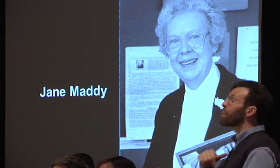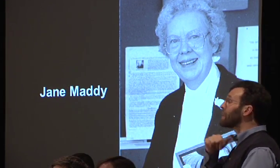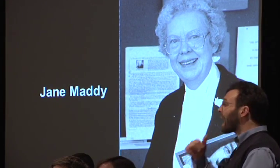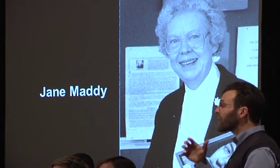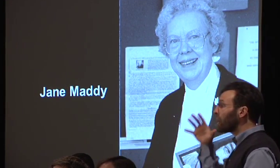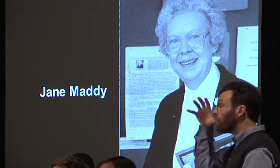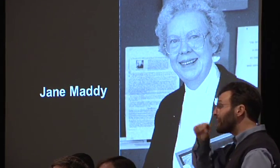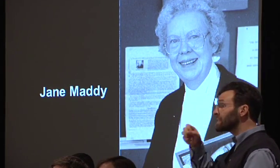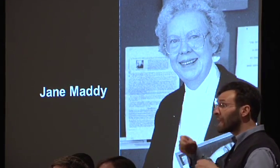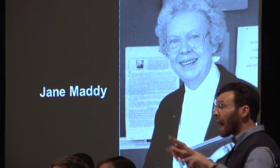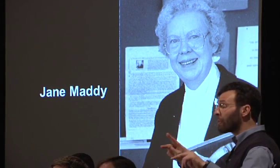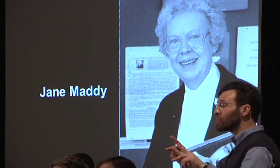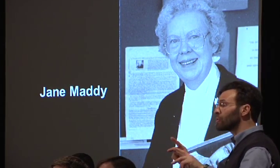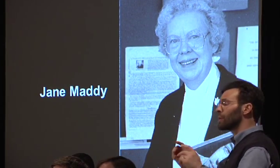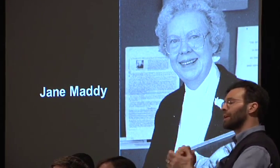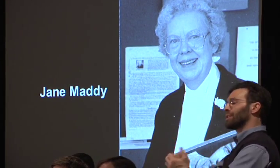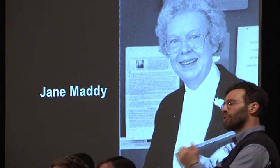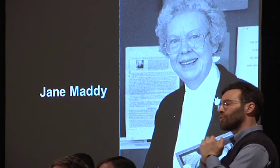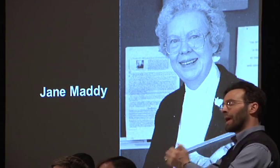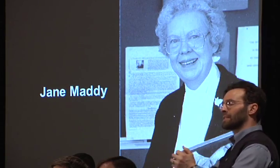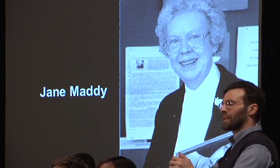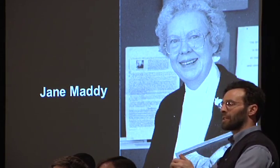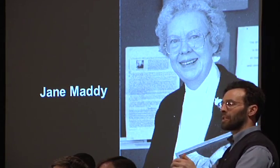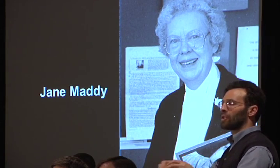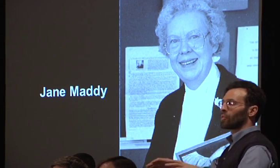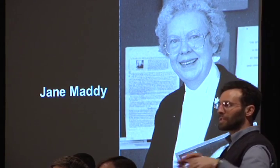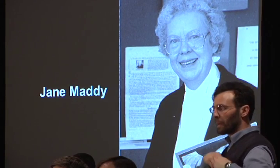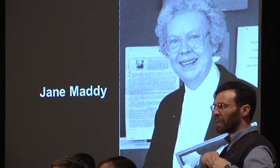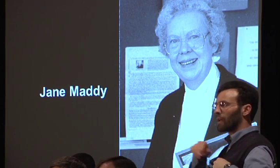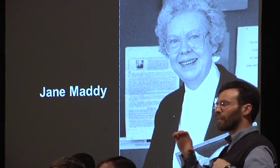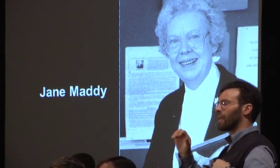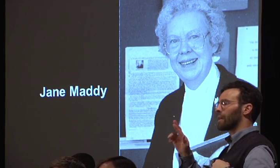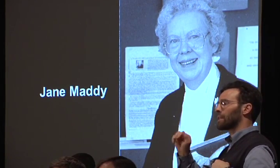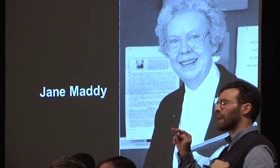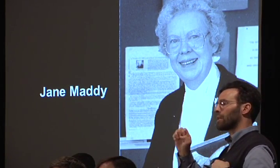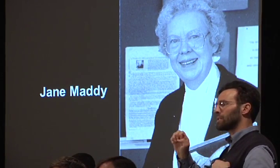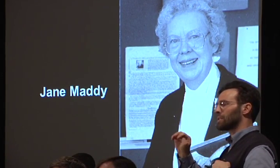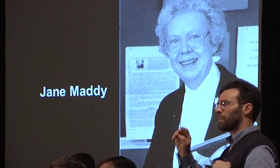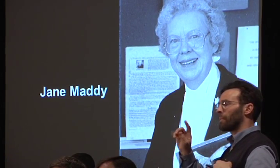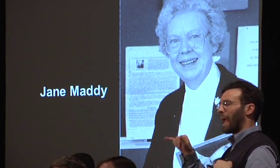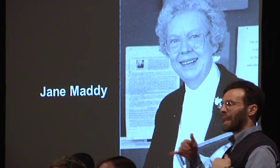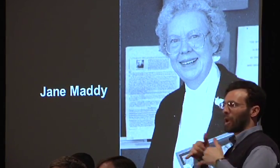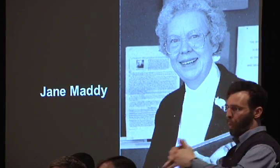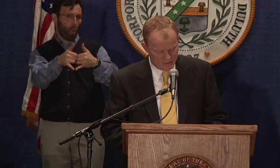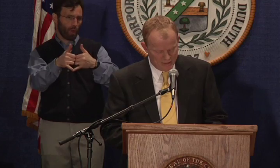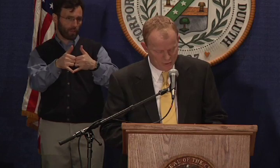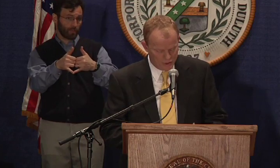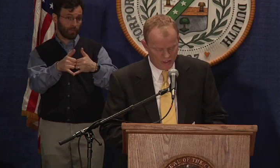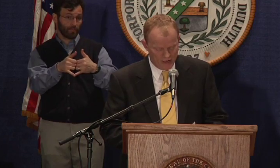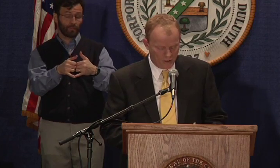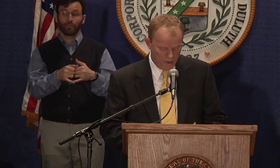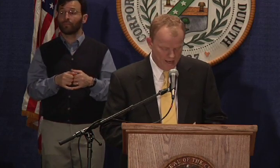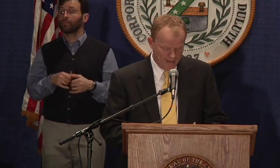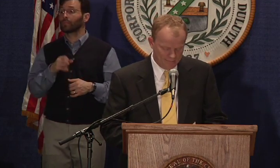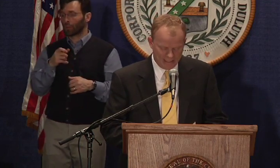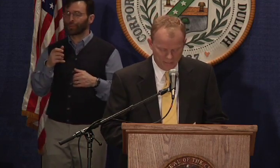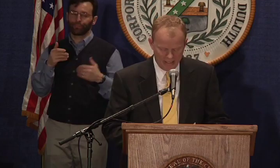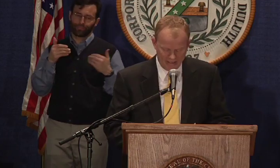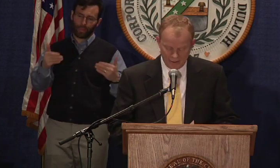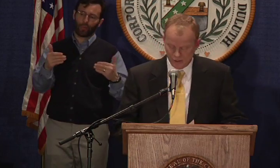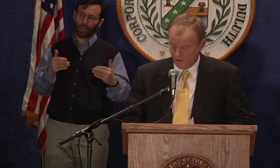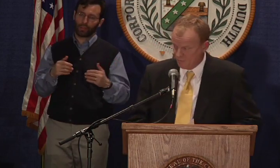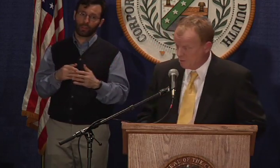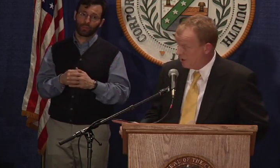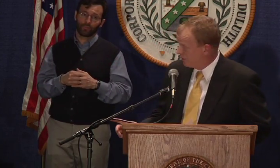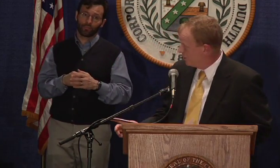miss the opportunity to congratulate the recipient of the Clarence Maddy Award." That being said, she got her way, and I